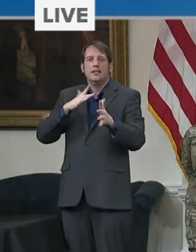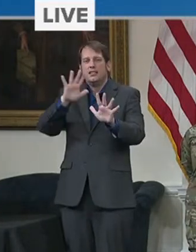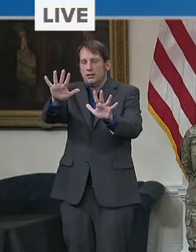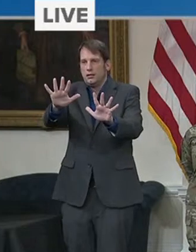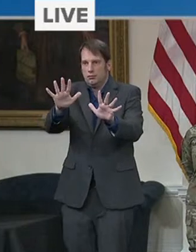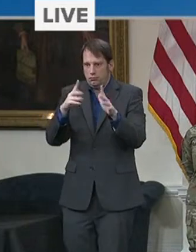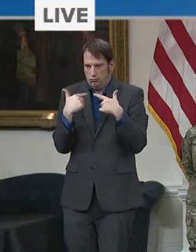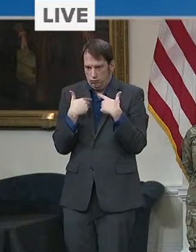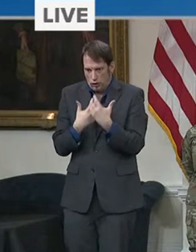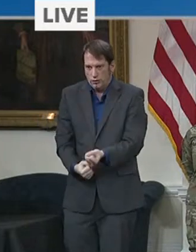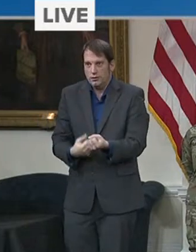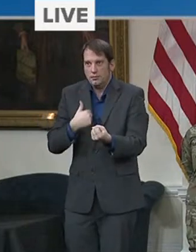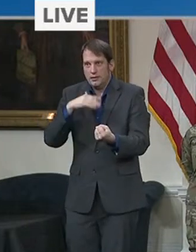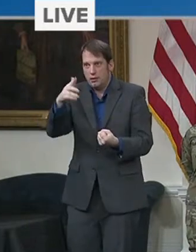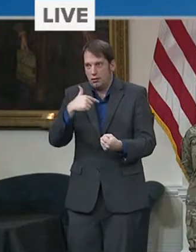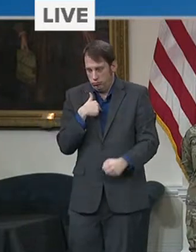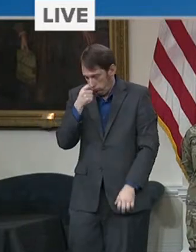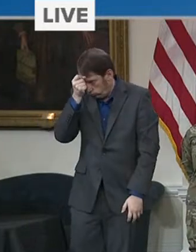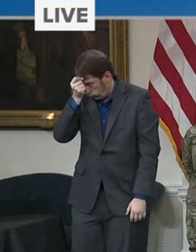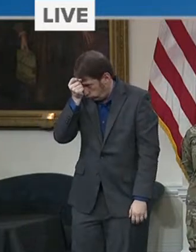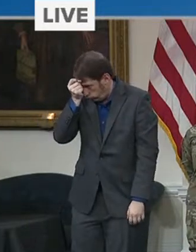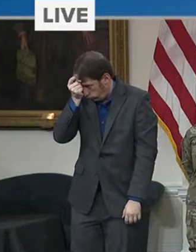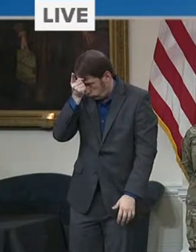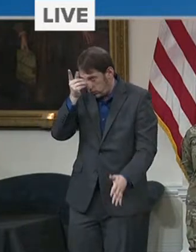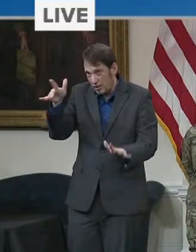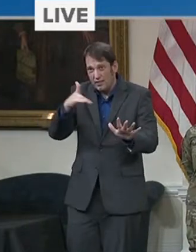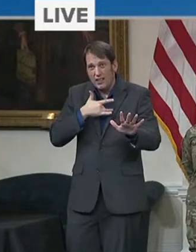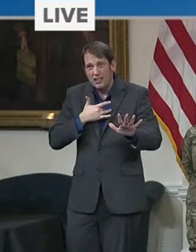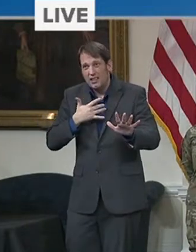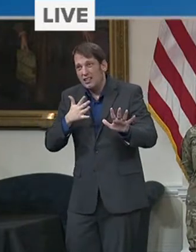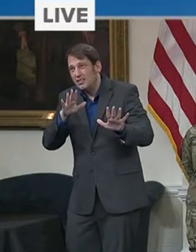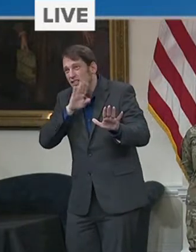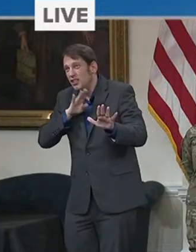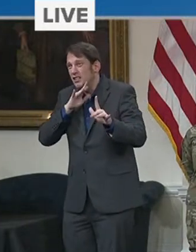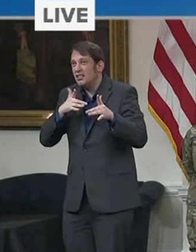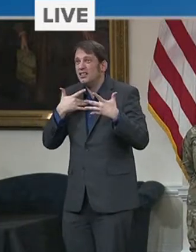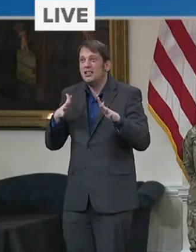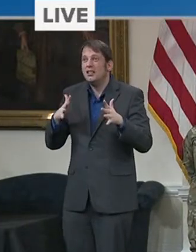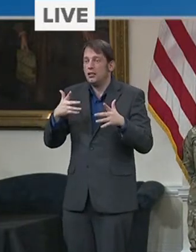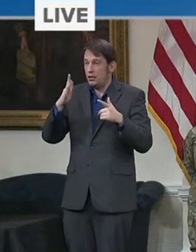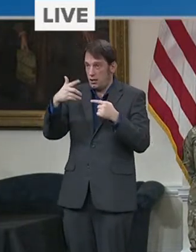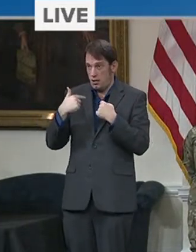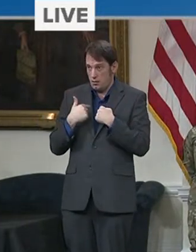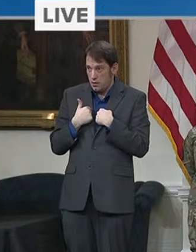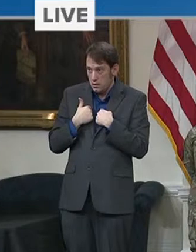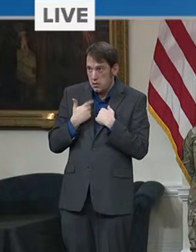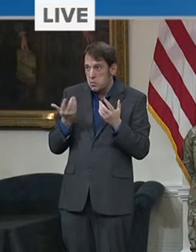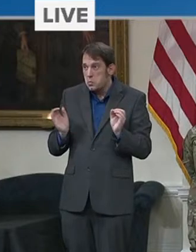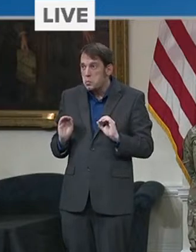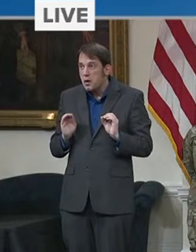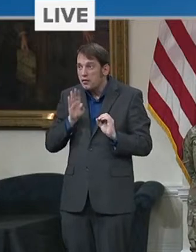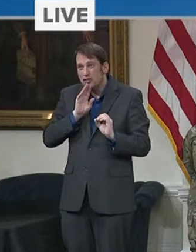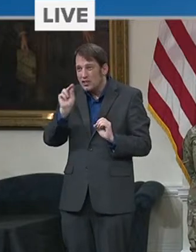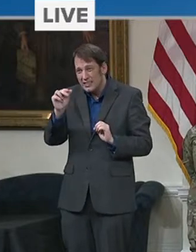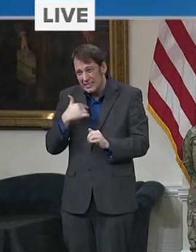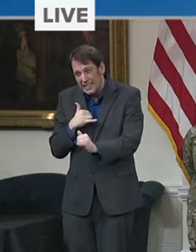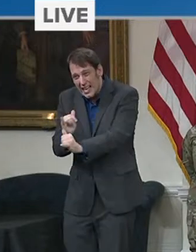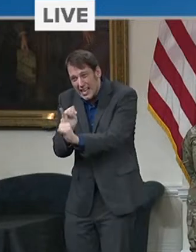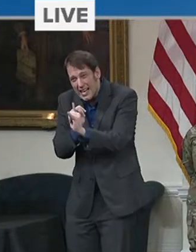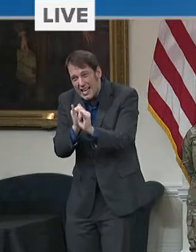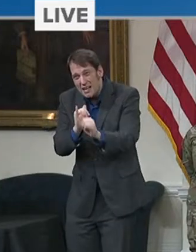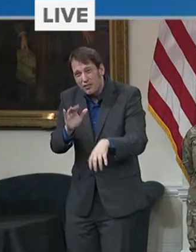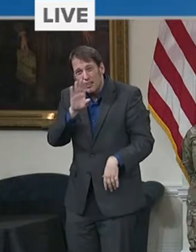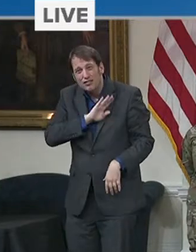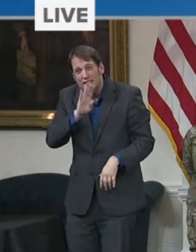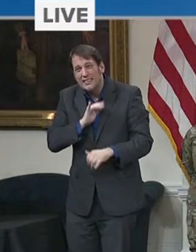know exactly how you feel. No one is more frustrated than I am. And no one is more eager to get